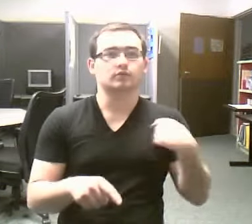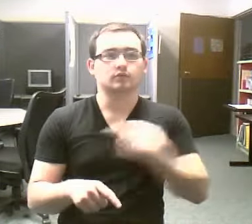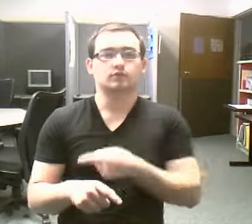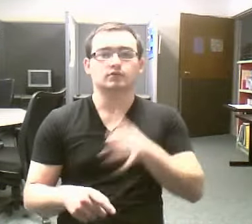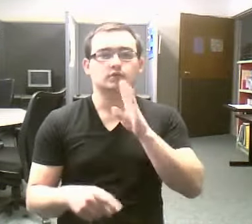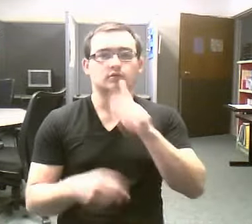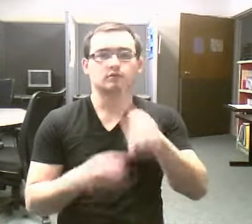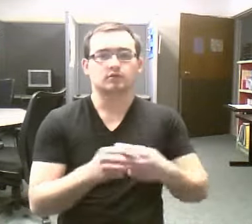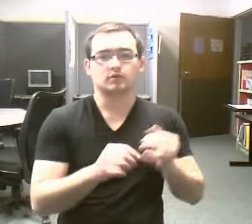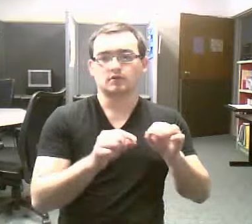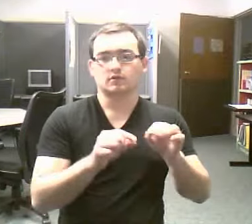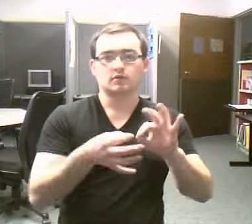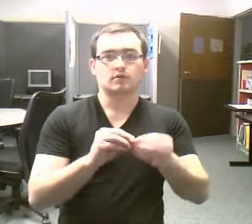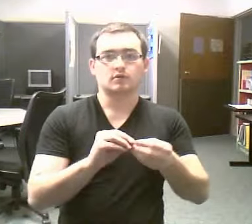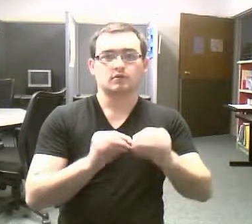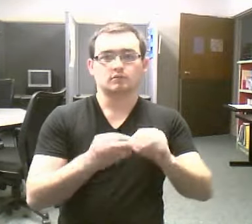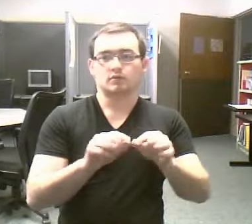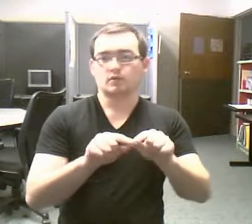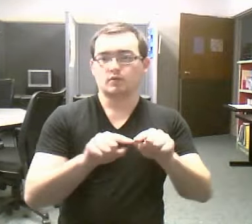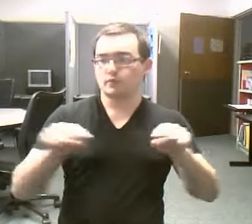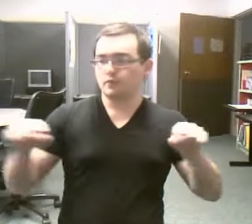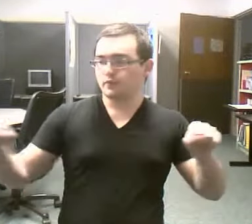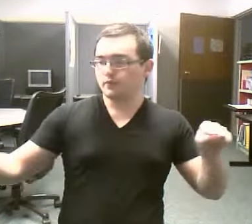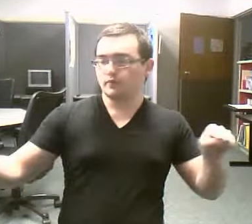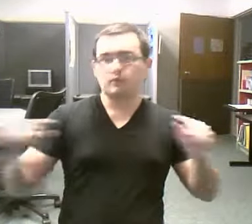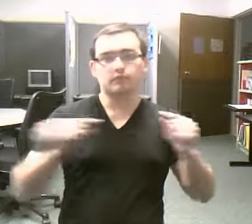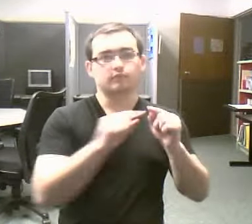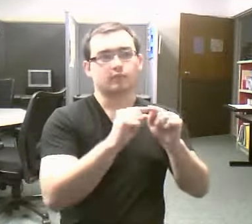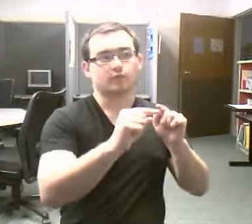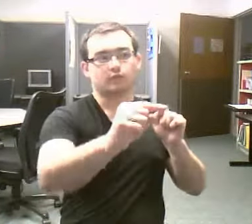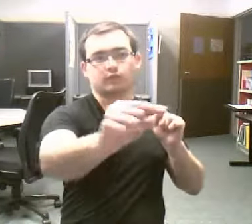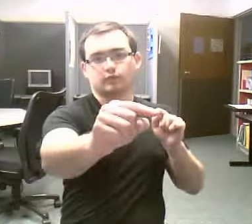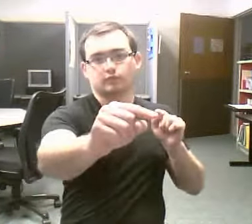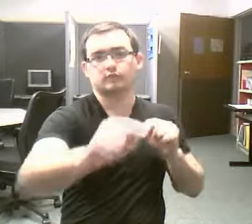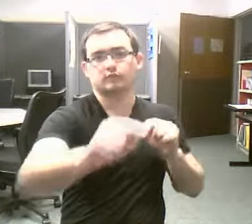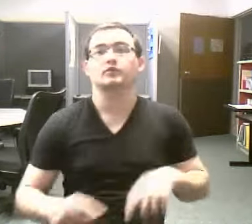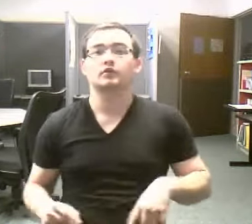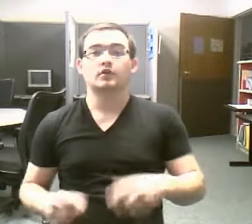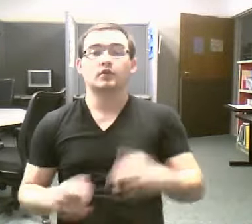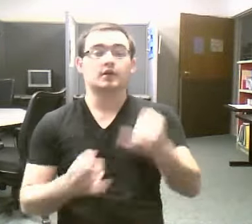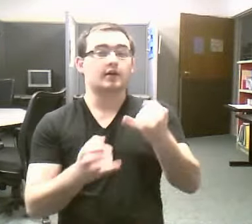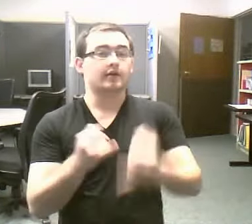So the last type of number we're going to be talking about in this video are rational numbers.